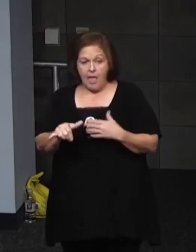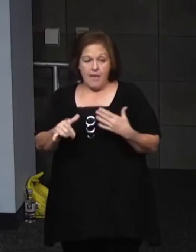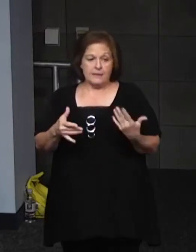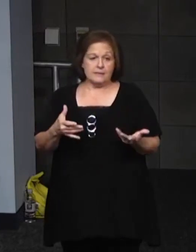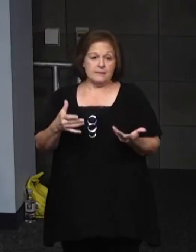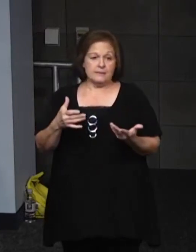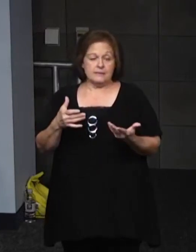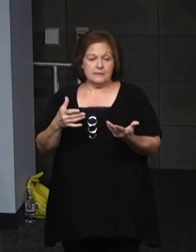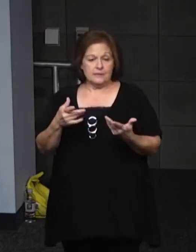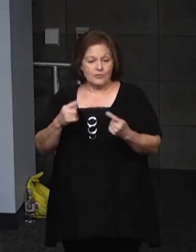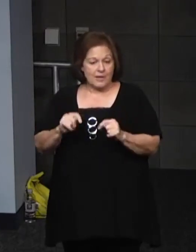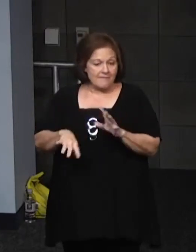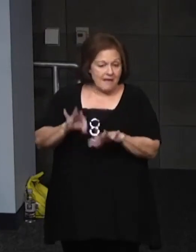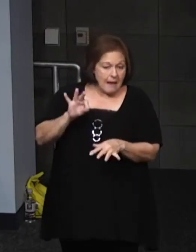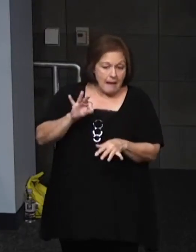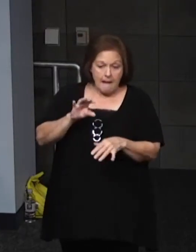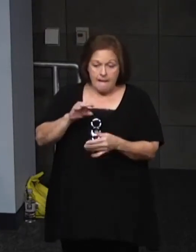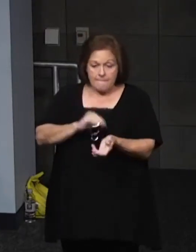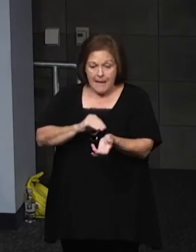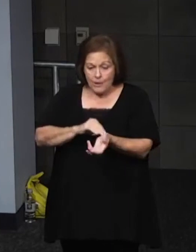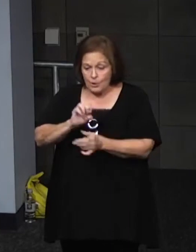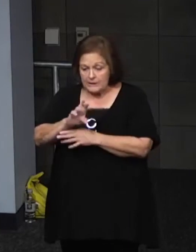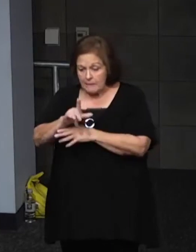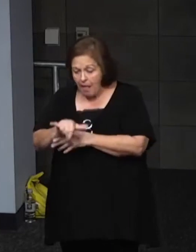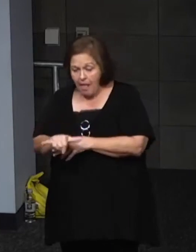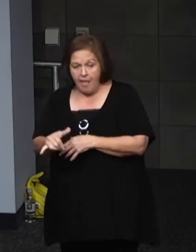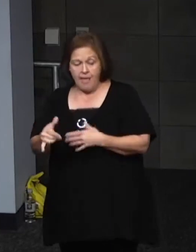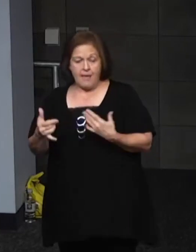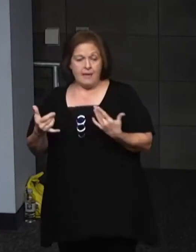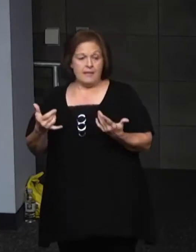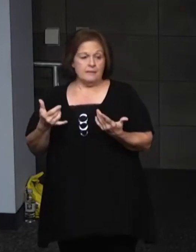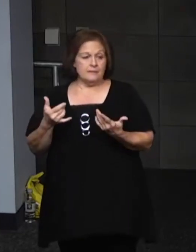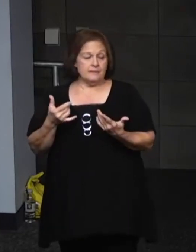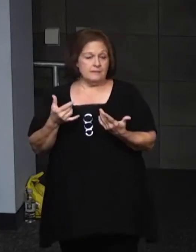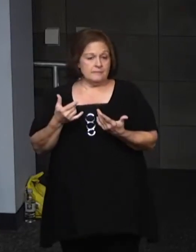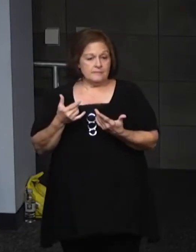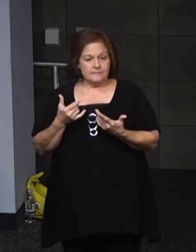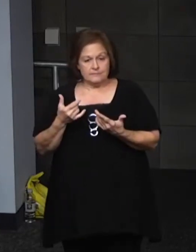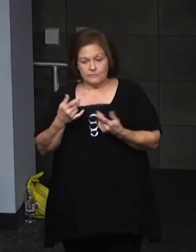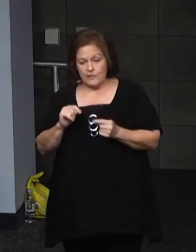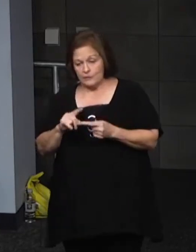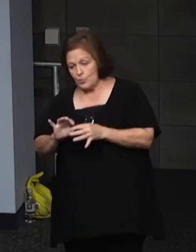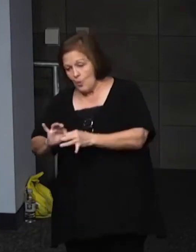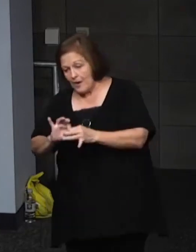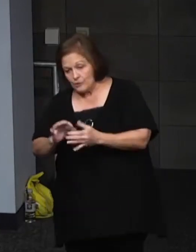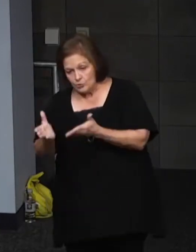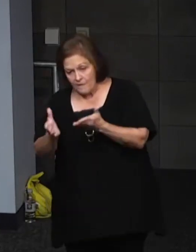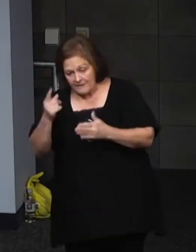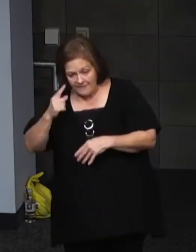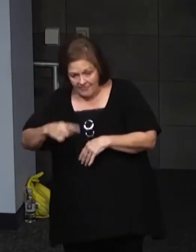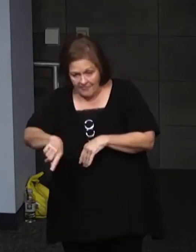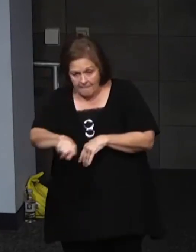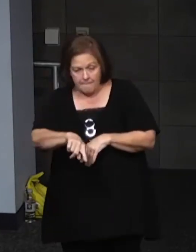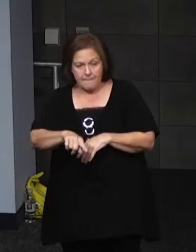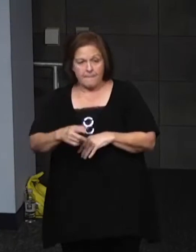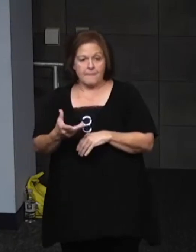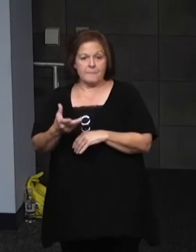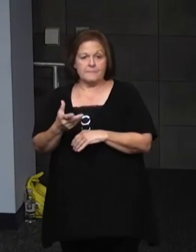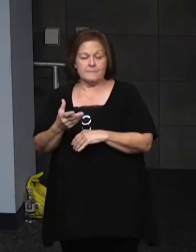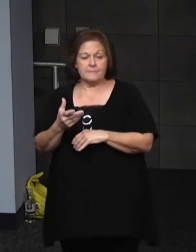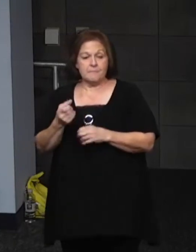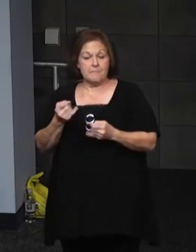trying to locate medical supplies for people, trying to, coordinate services for them. And